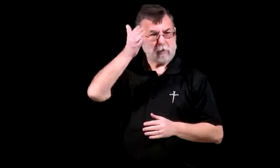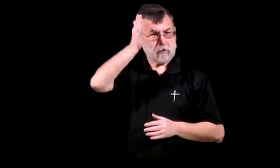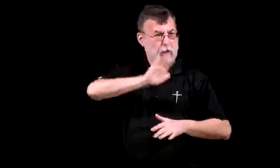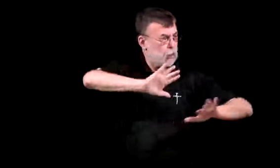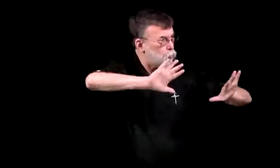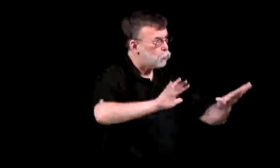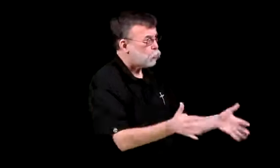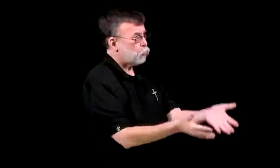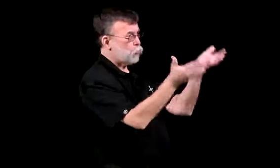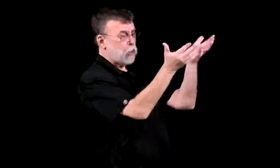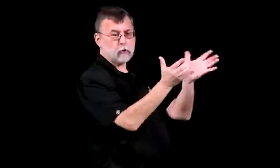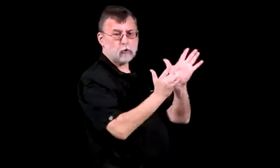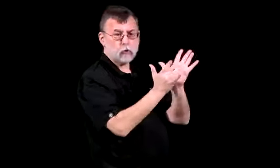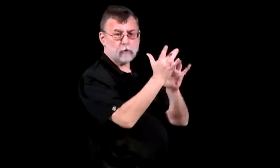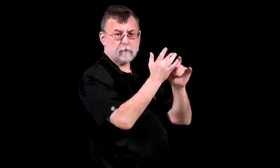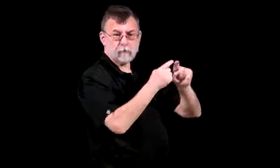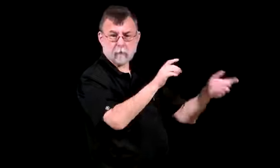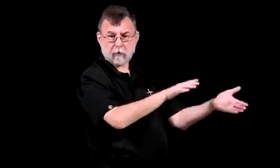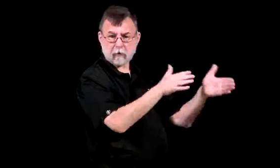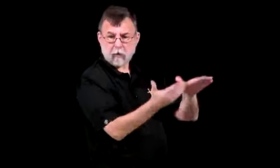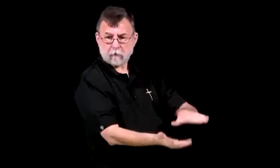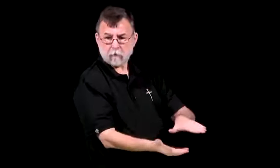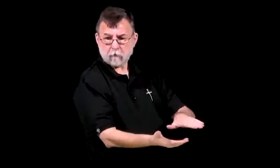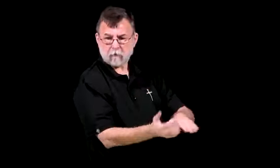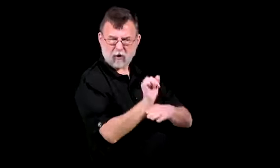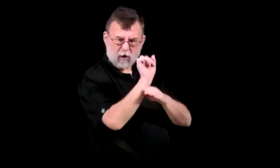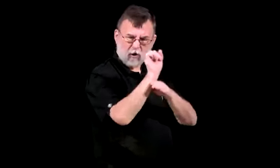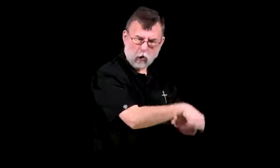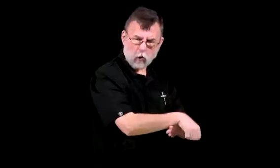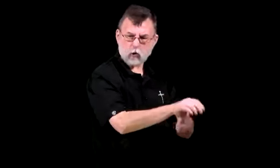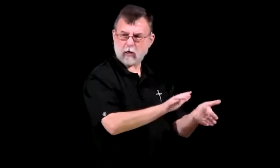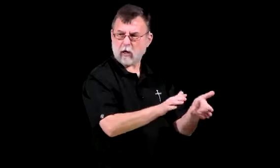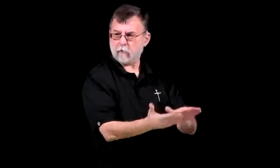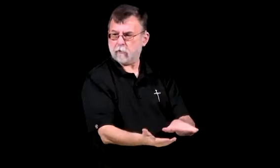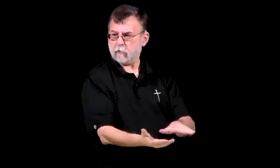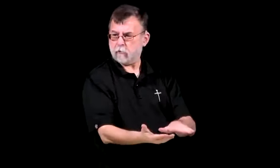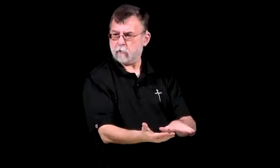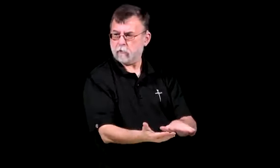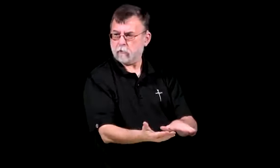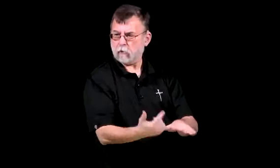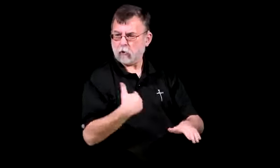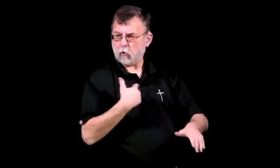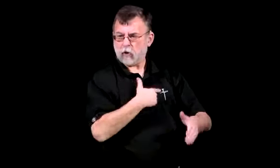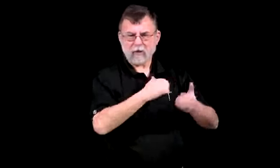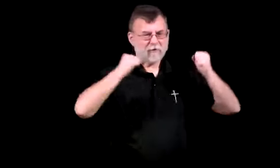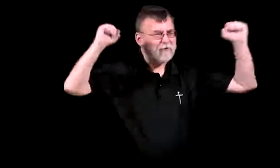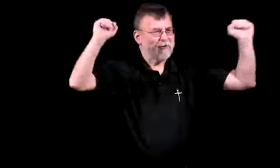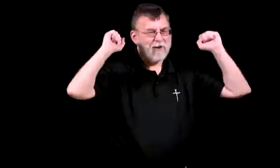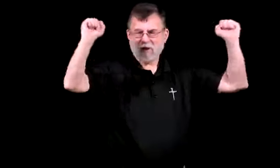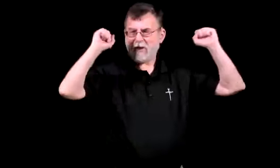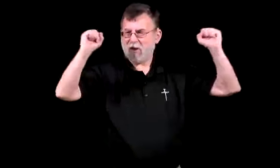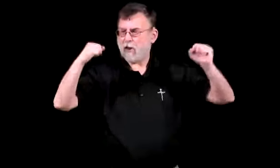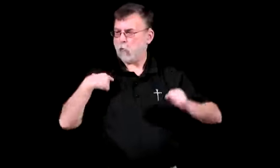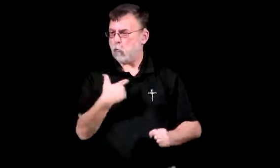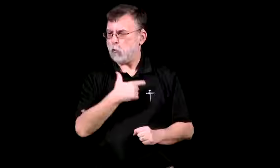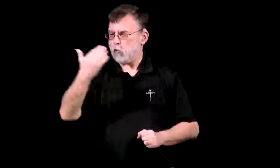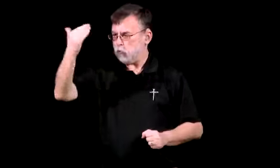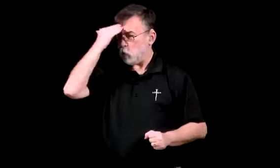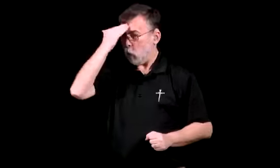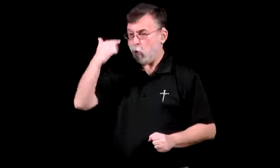Conquerors, so you know, God raised Jesus up from the dead and he conquered death. And we were all rooting for